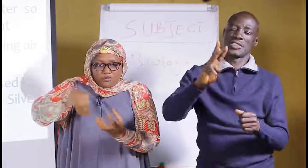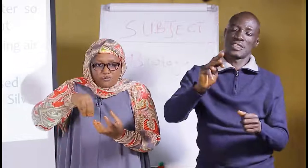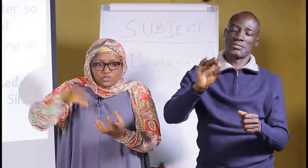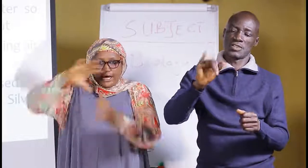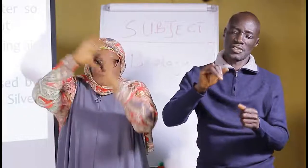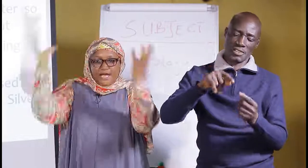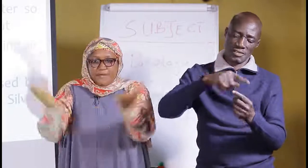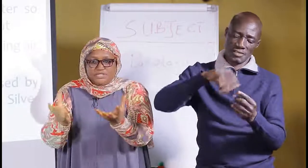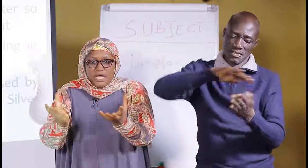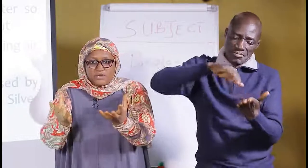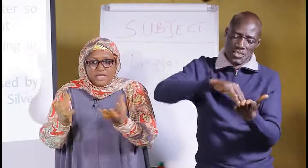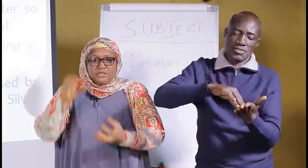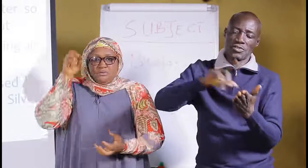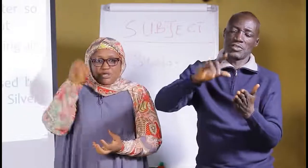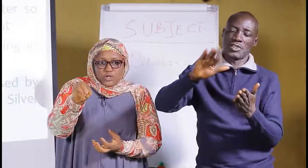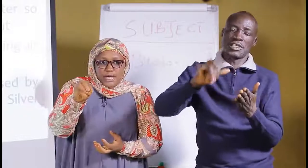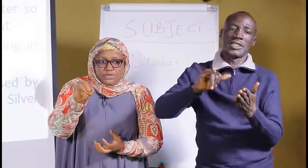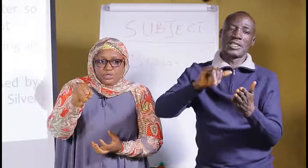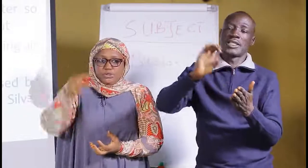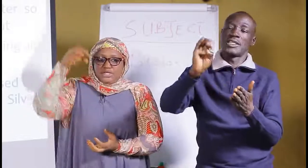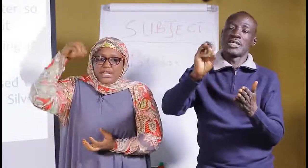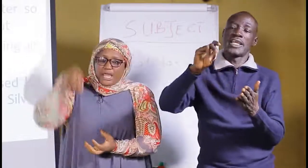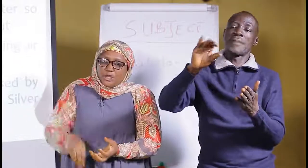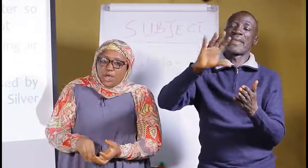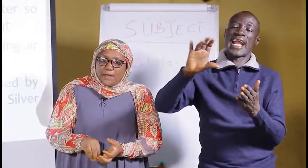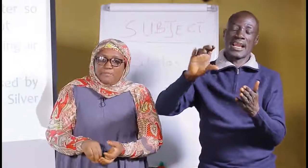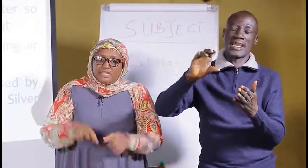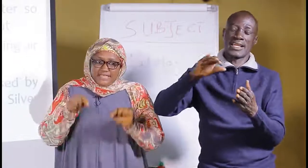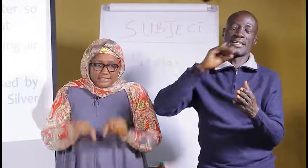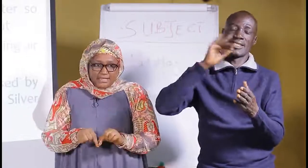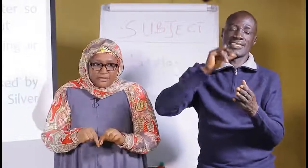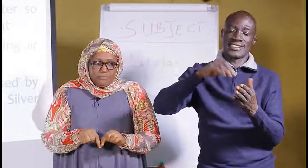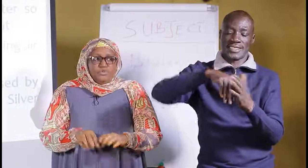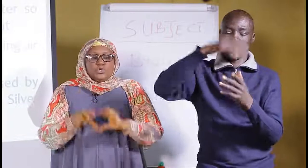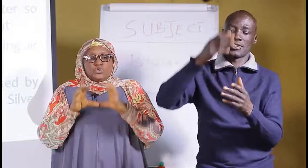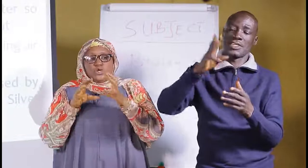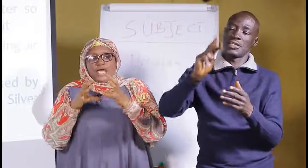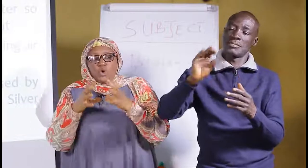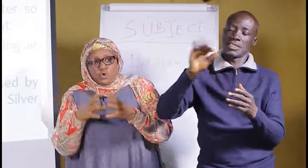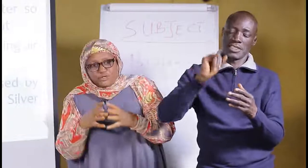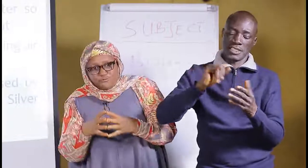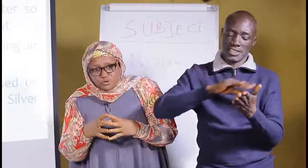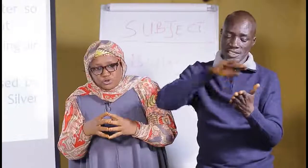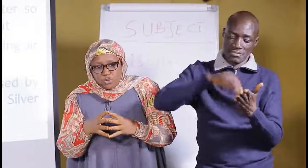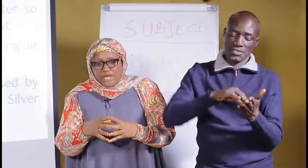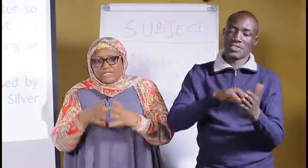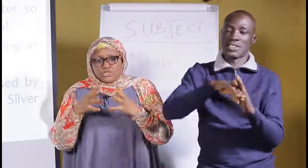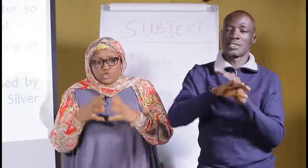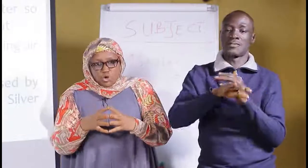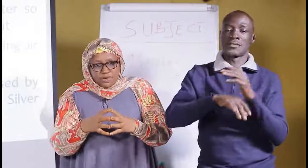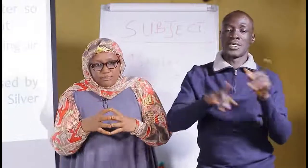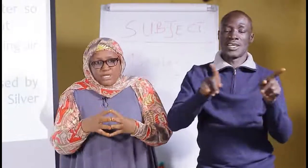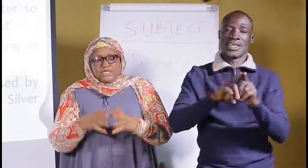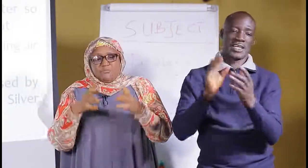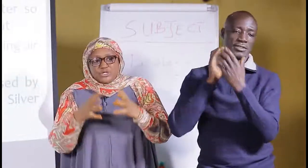layer of the fruit. Epicarp is the outside. Mesocarp the middle. Then endocarp is the inside. So like coconut fruit, when it